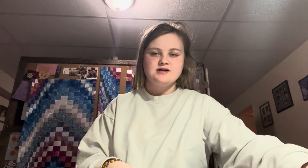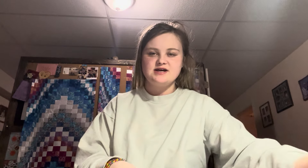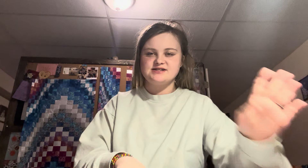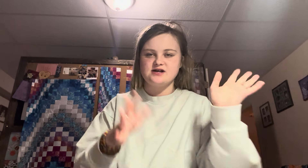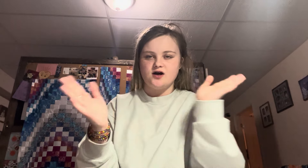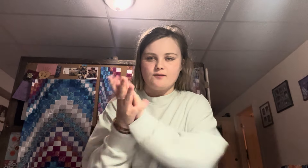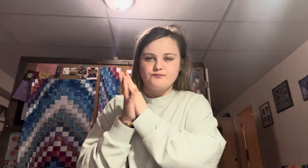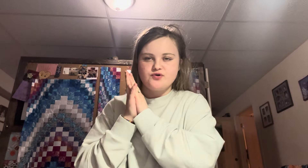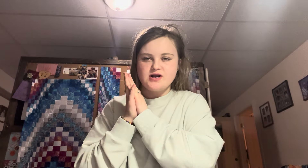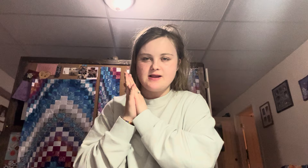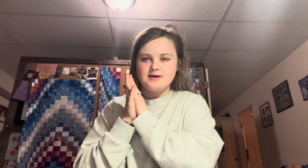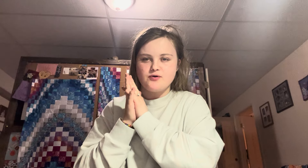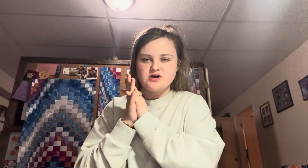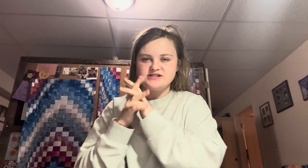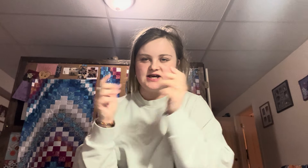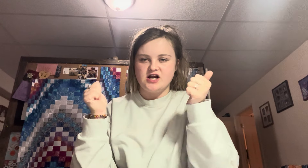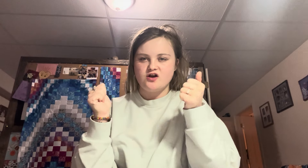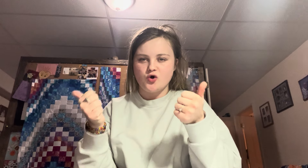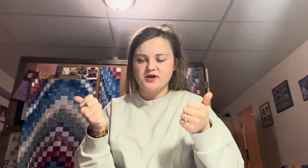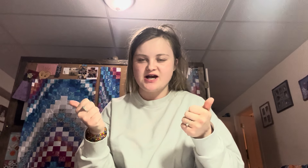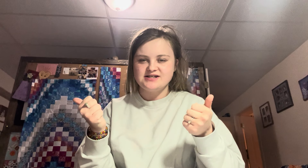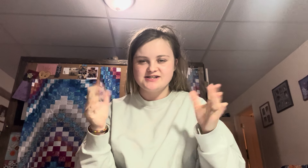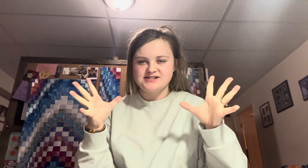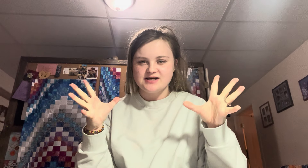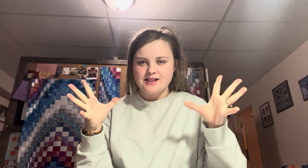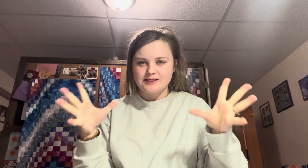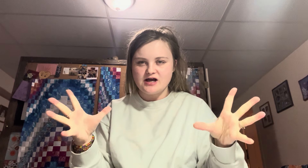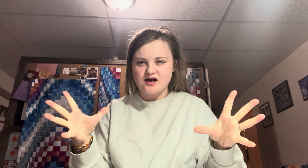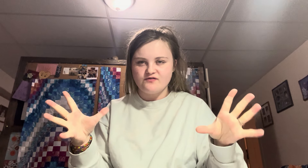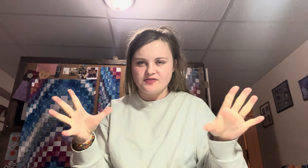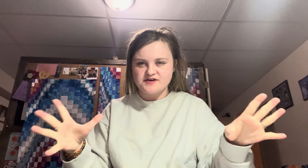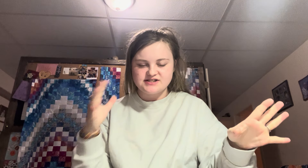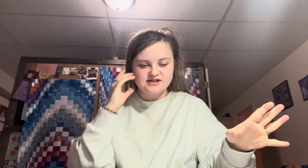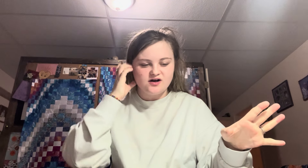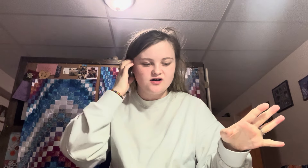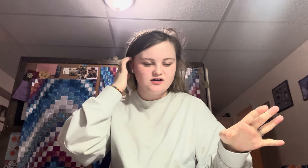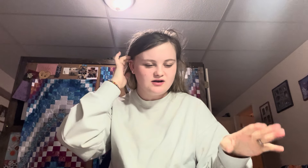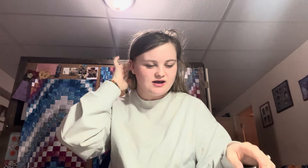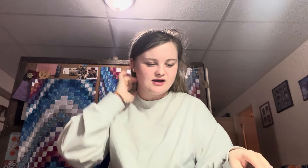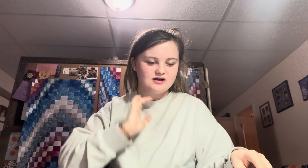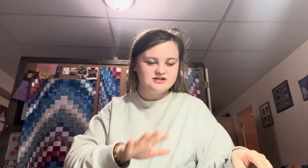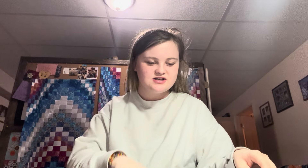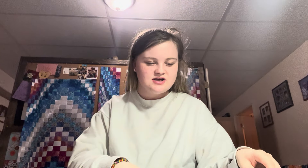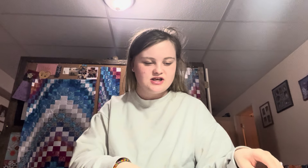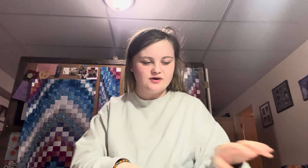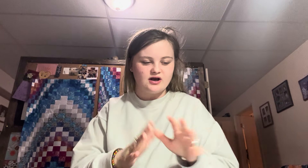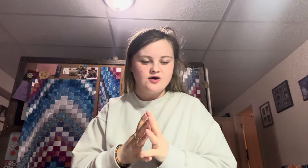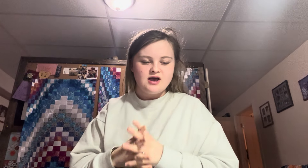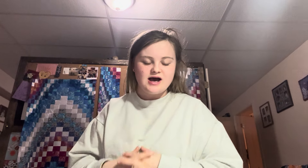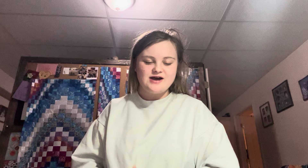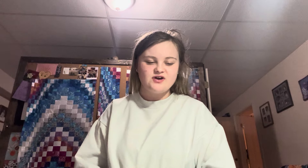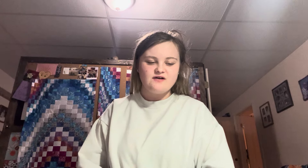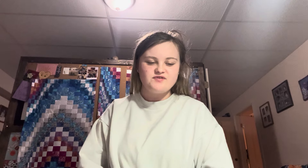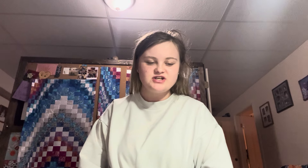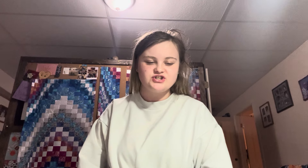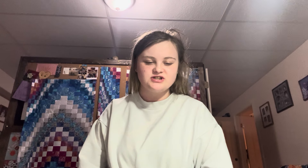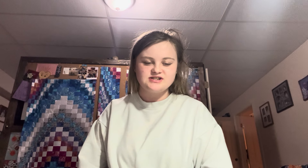Next song, Pretty Like Poison. Hope you guys love this song, and here we go. I've got visions and